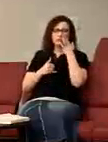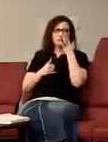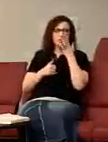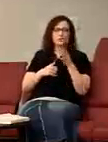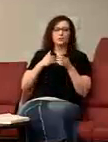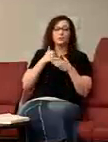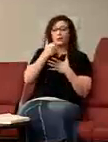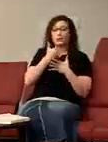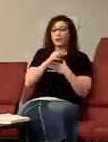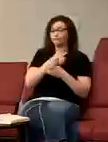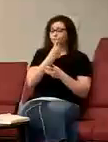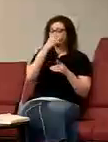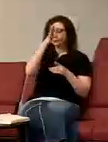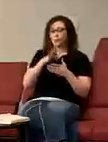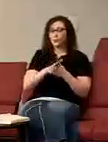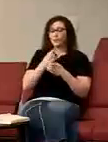Sure.